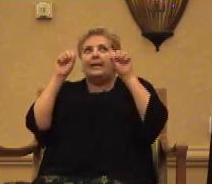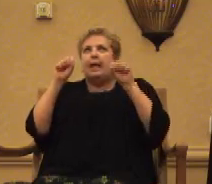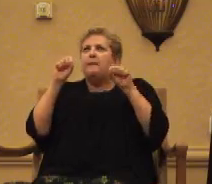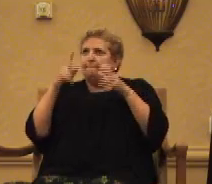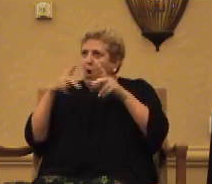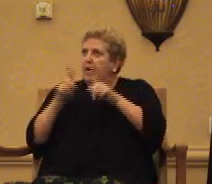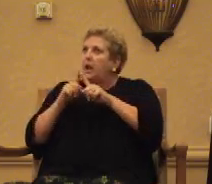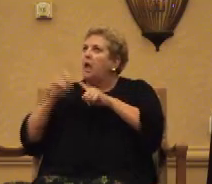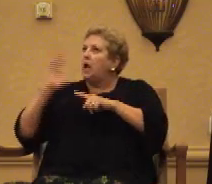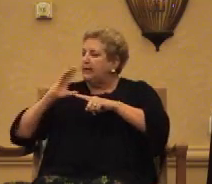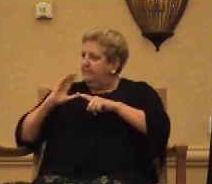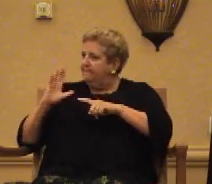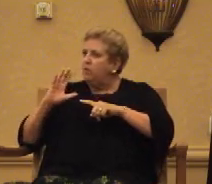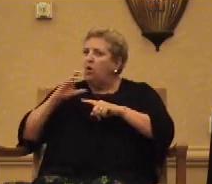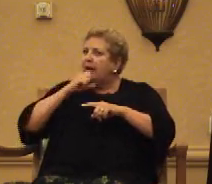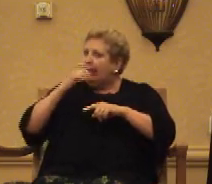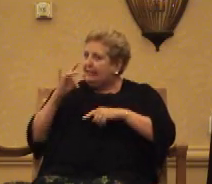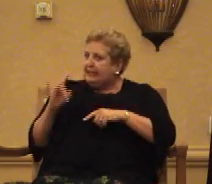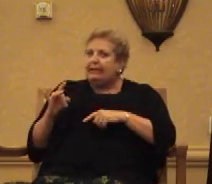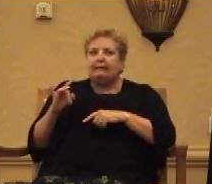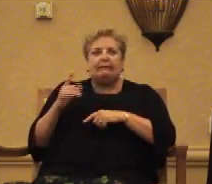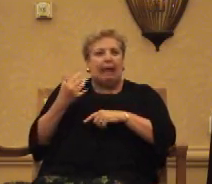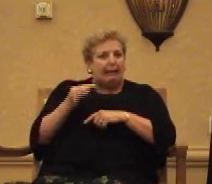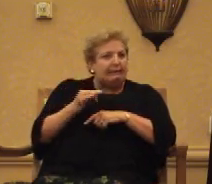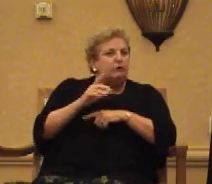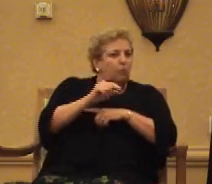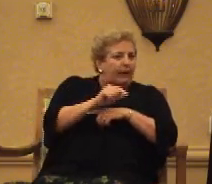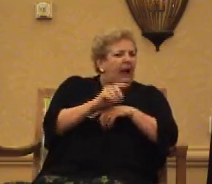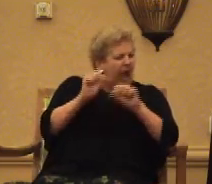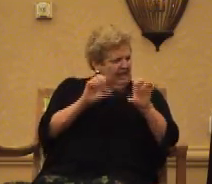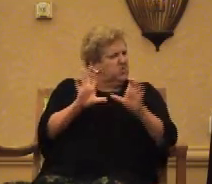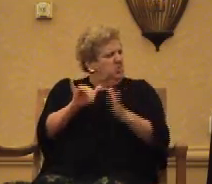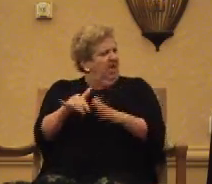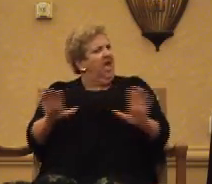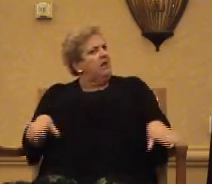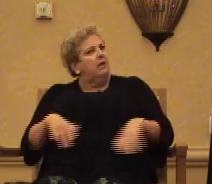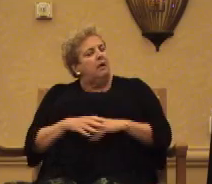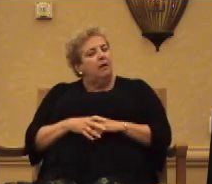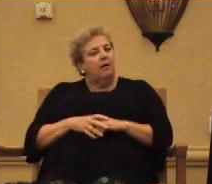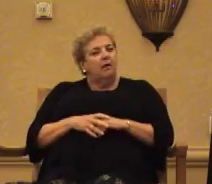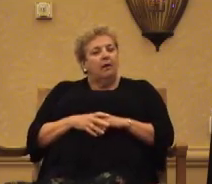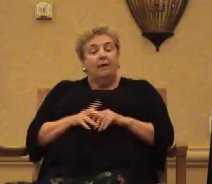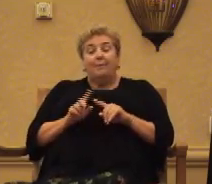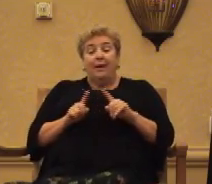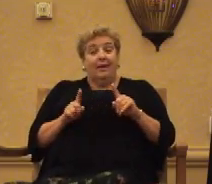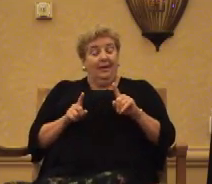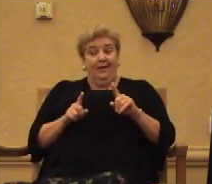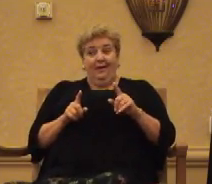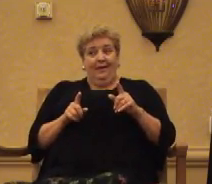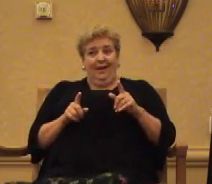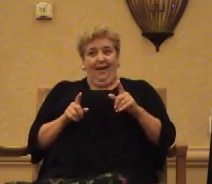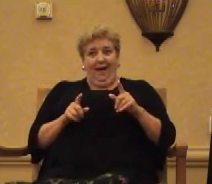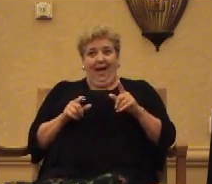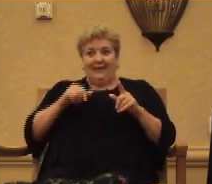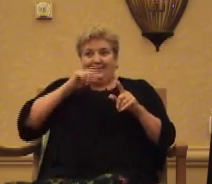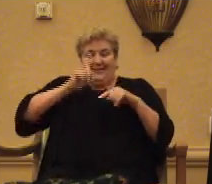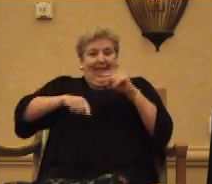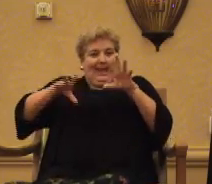was 18 and 20 years old again. In spite of an unacceptable reality that has been a dead